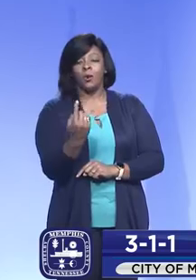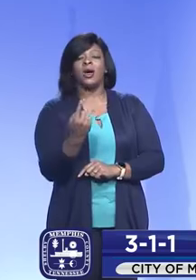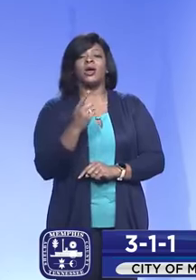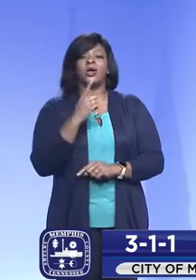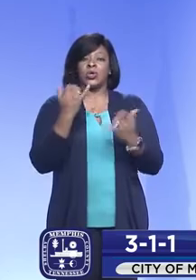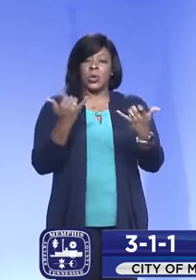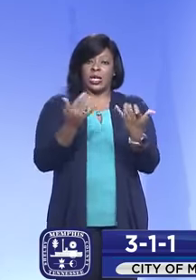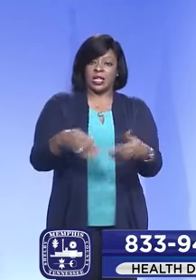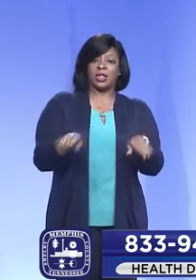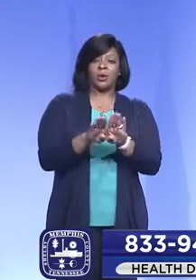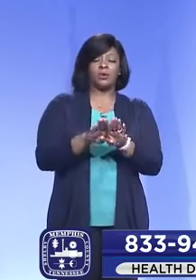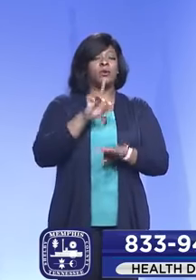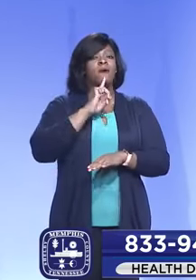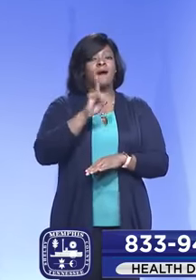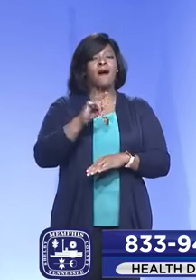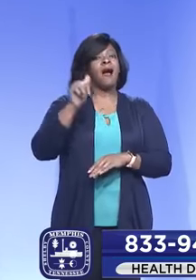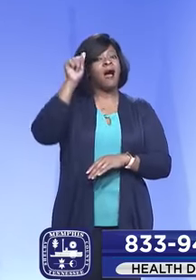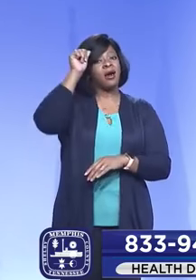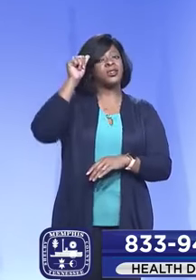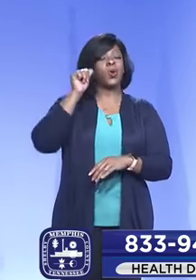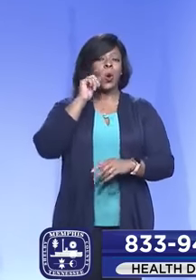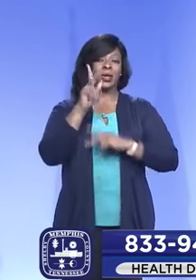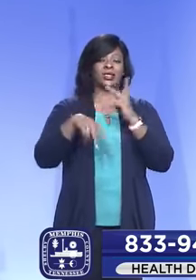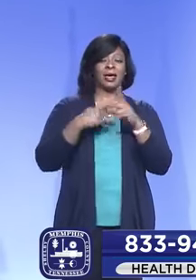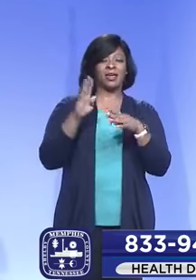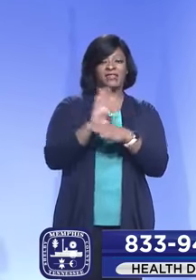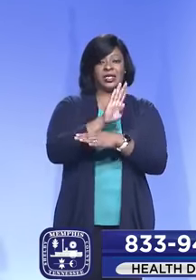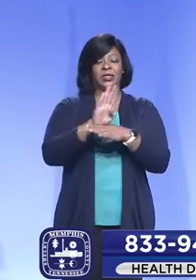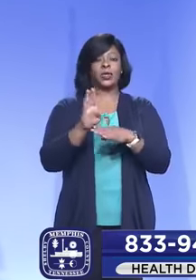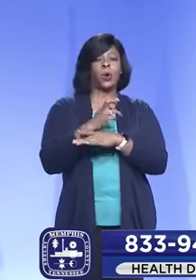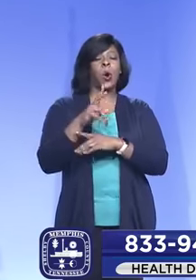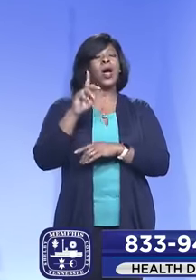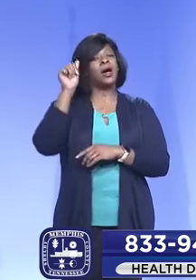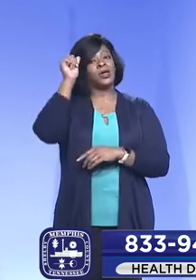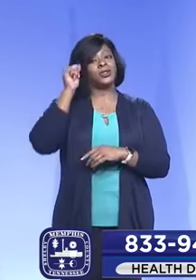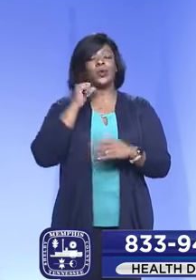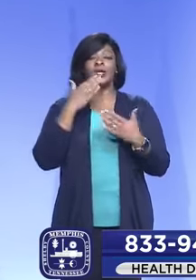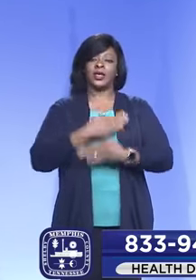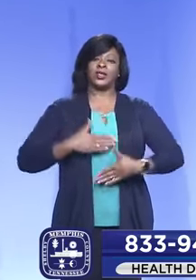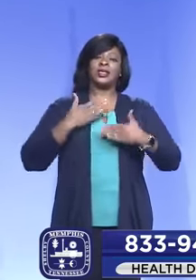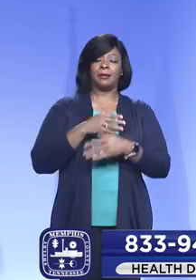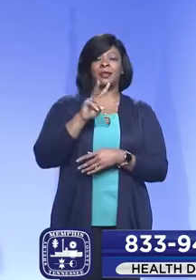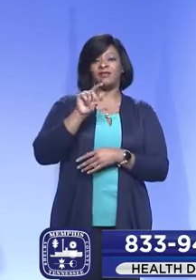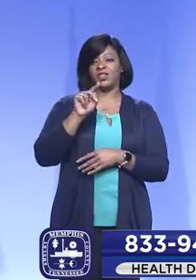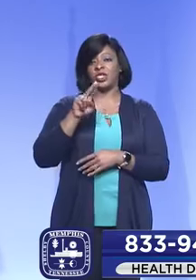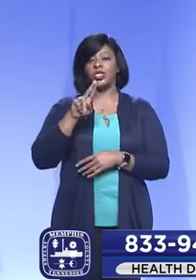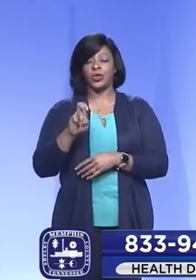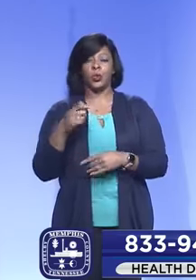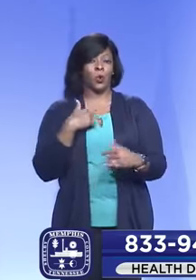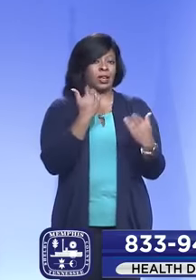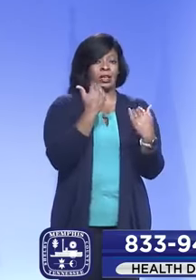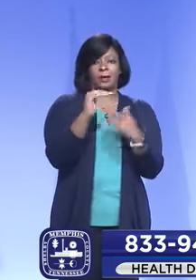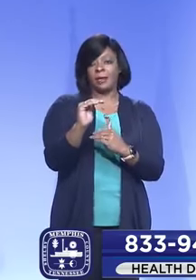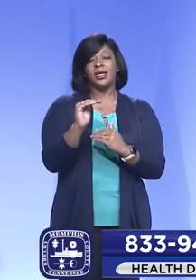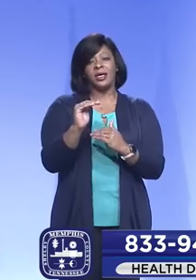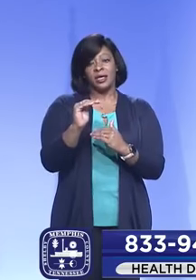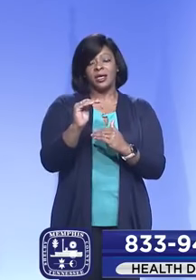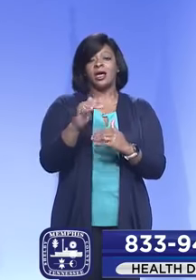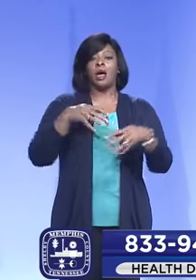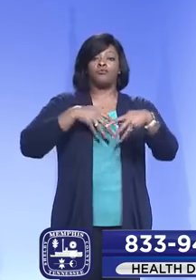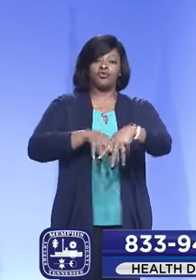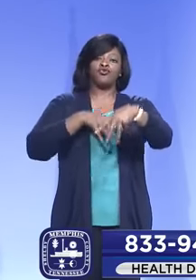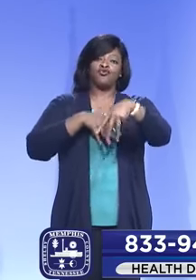currently closed are adult type venues or adult entertainment venues. We are still limiting parades